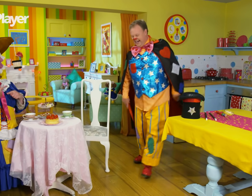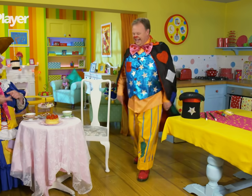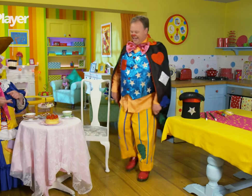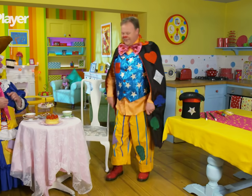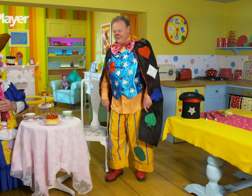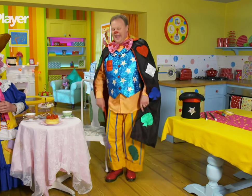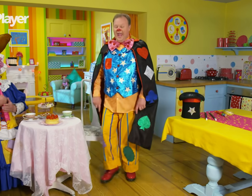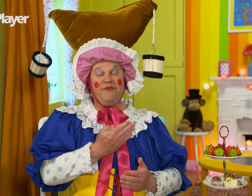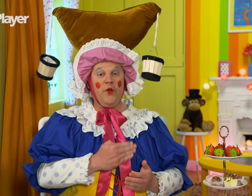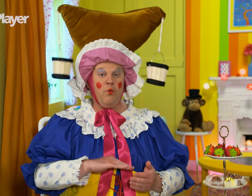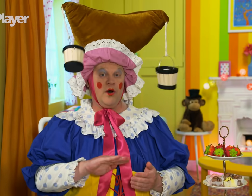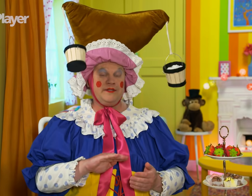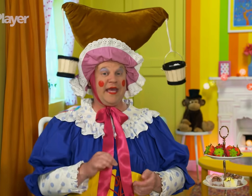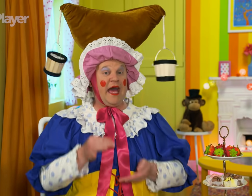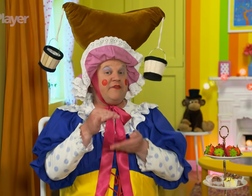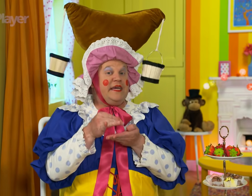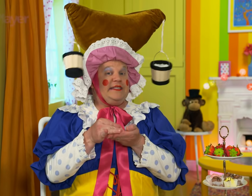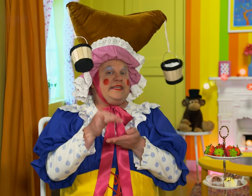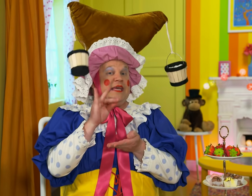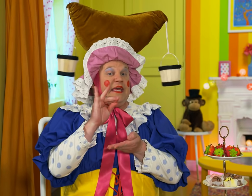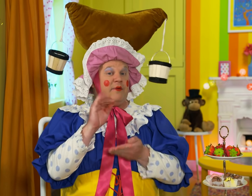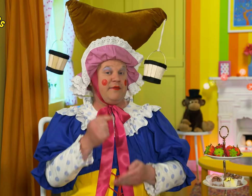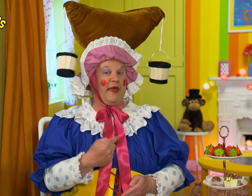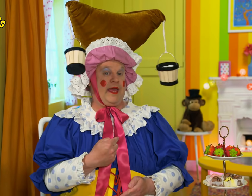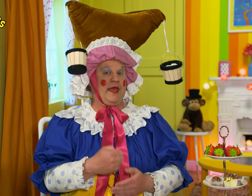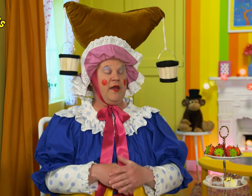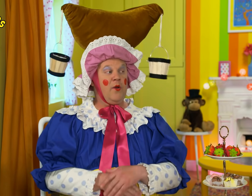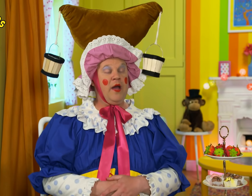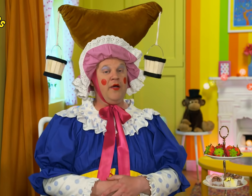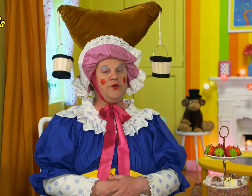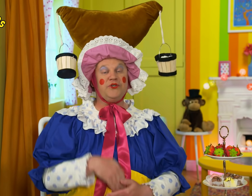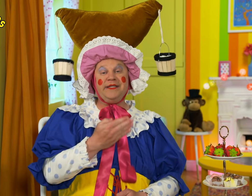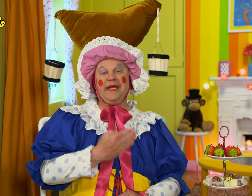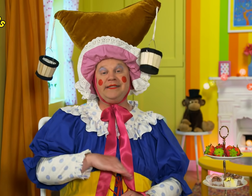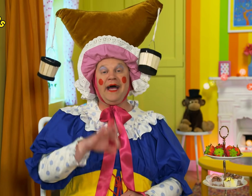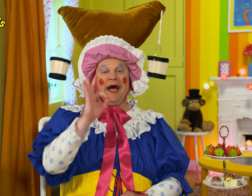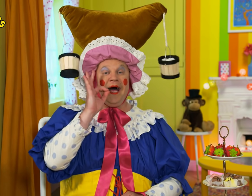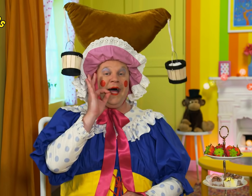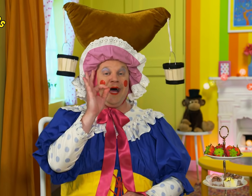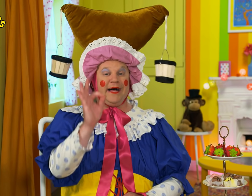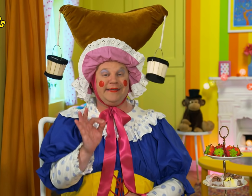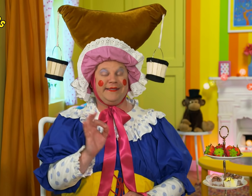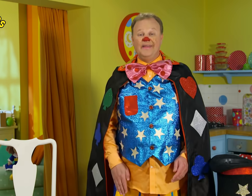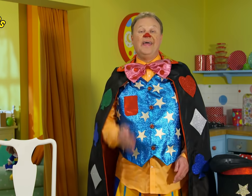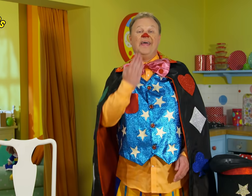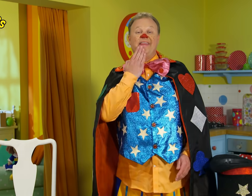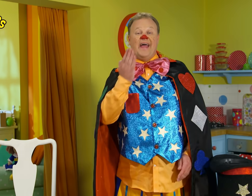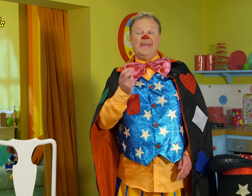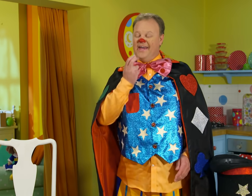Tumble, if you want to have tea with me, well, you just need to ask. Thank you,